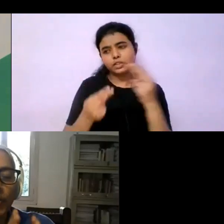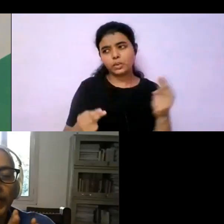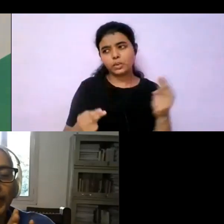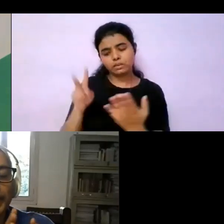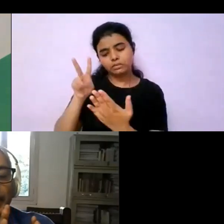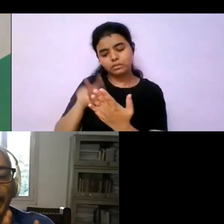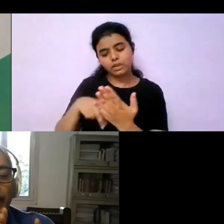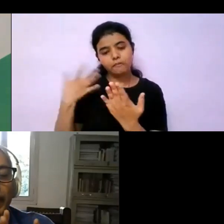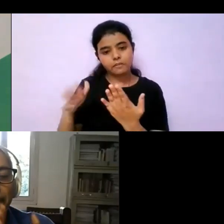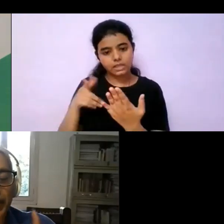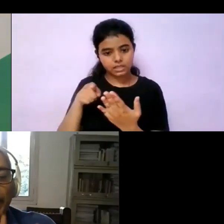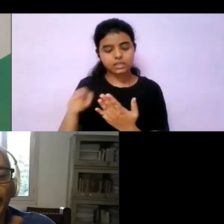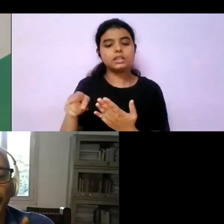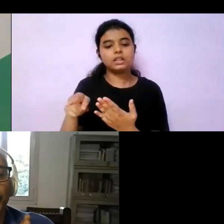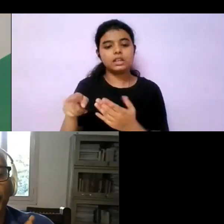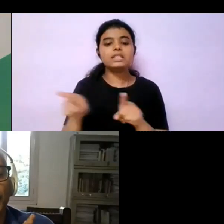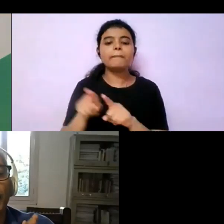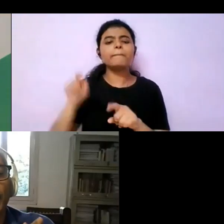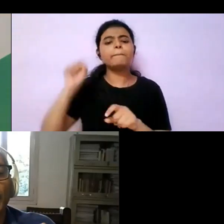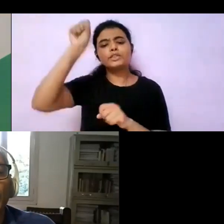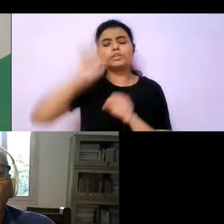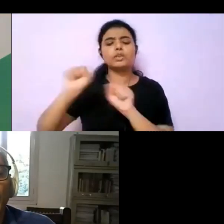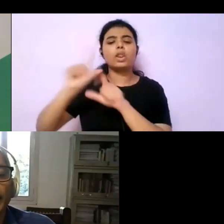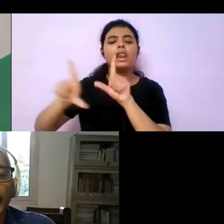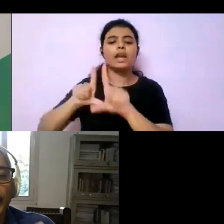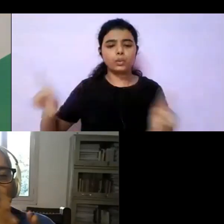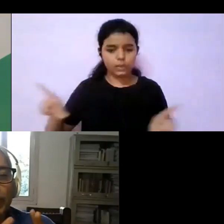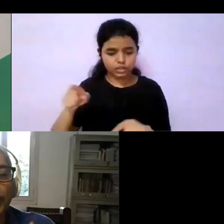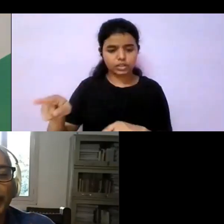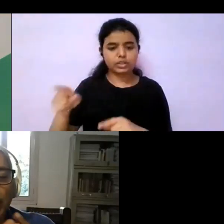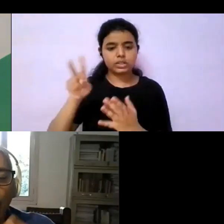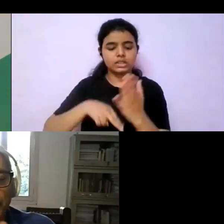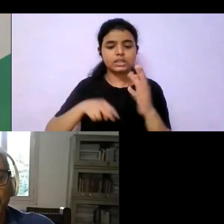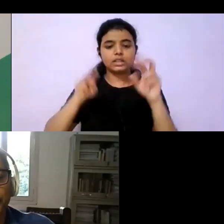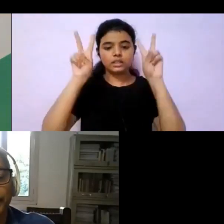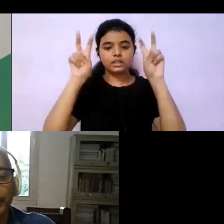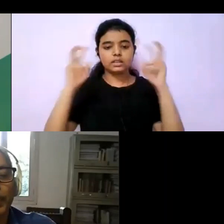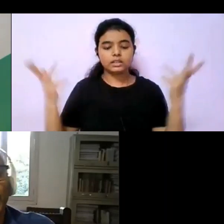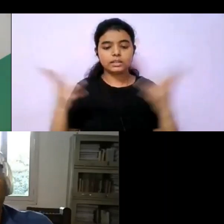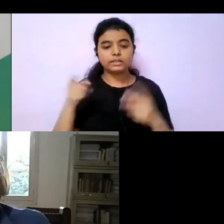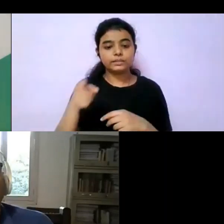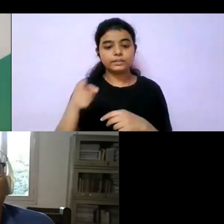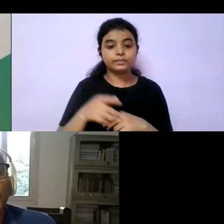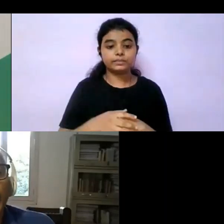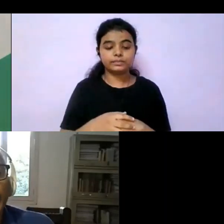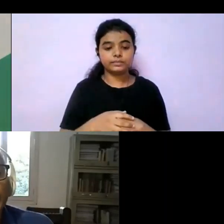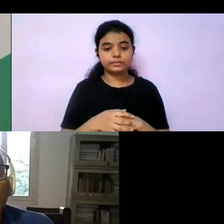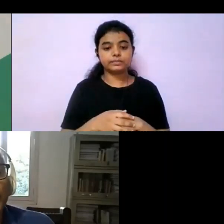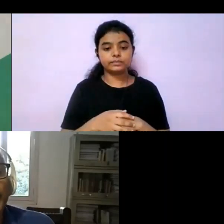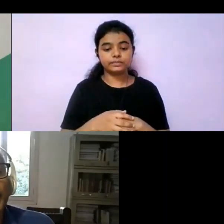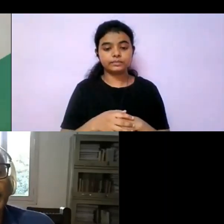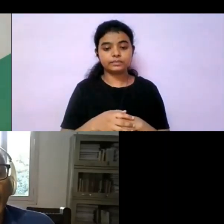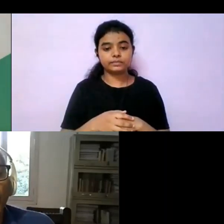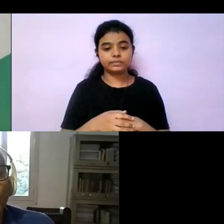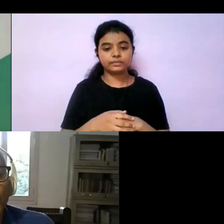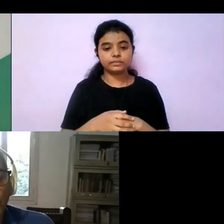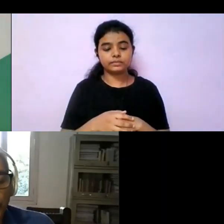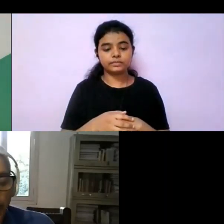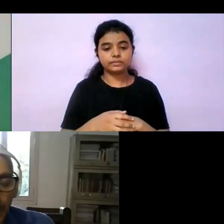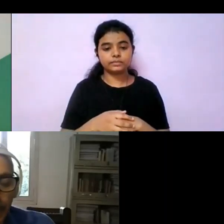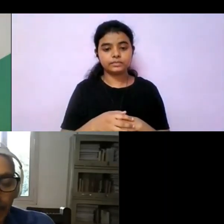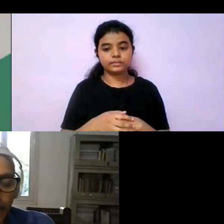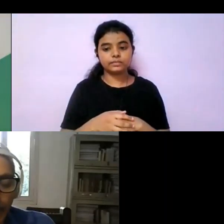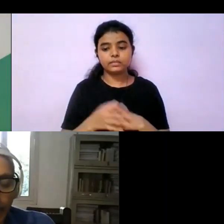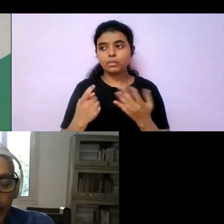That story is basically in the Punjabi. And the title of the story is Rod. And that story is about, what